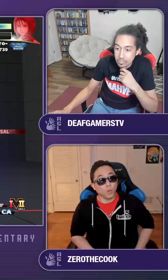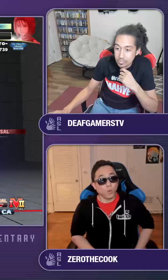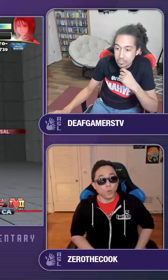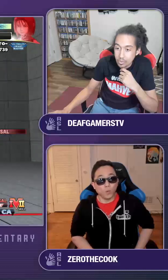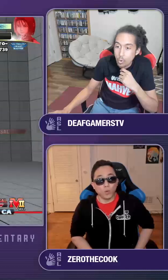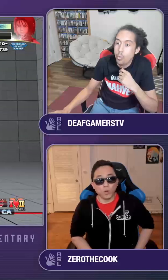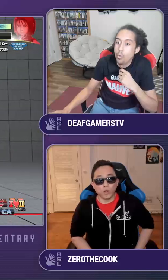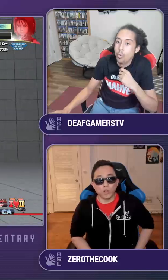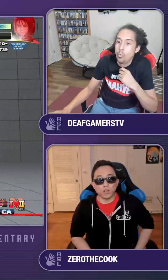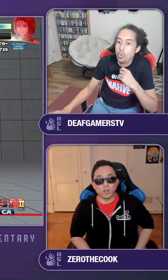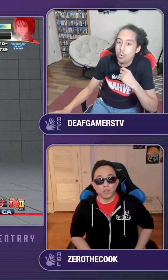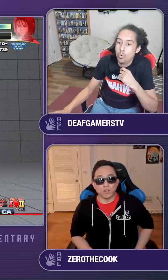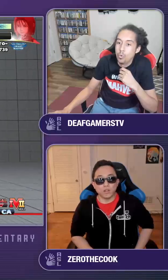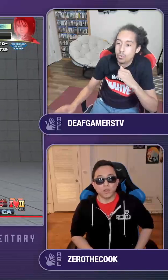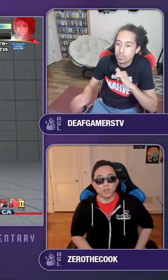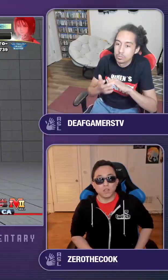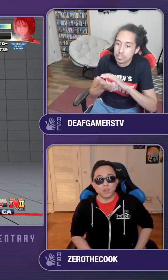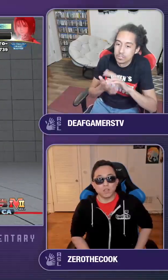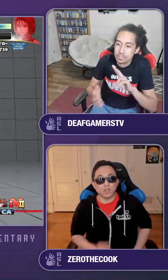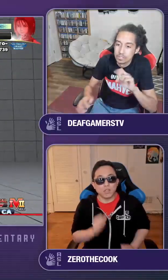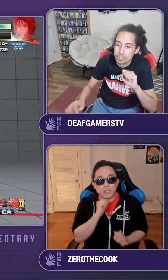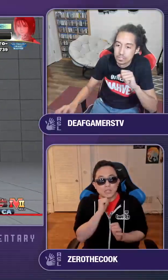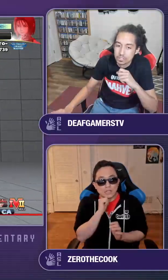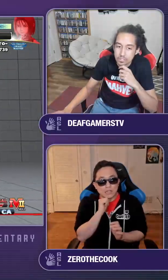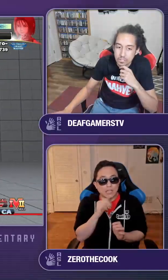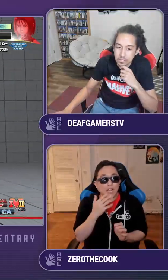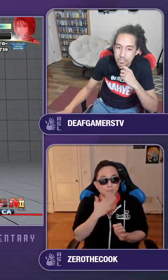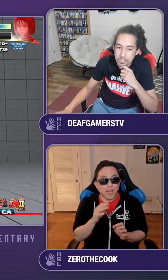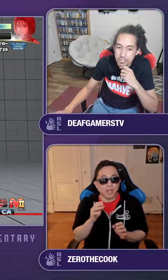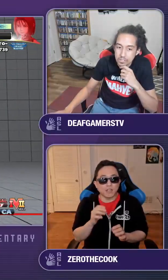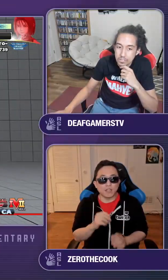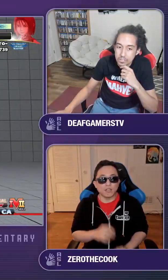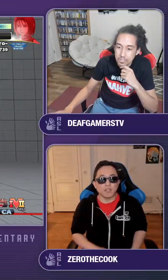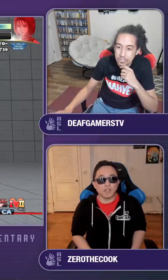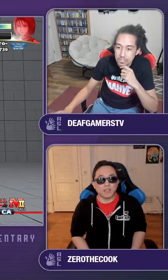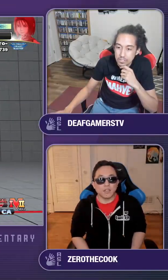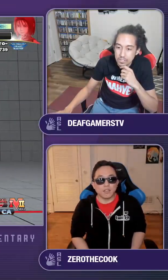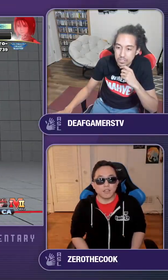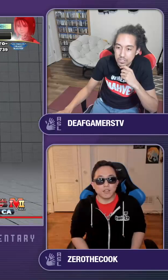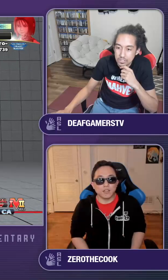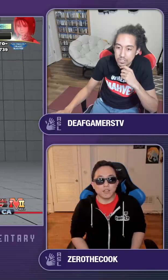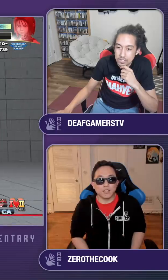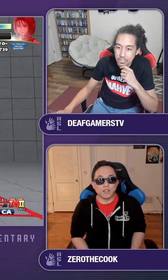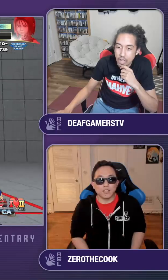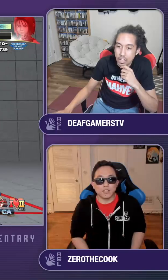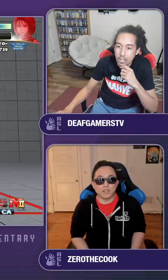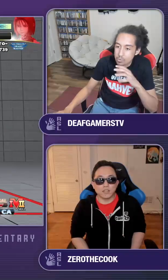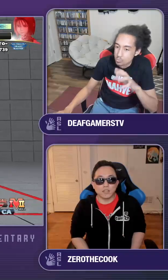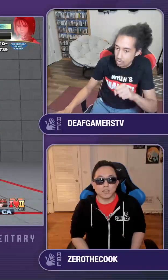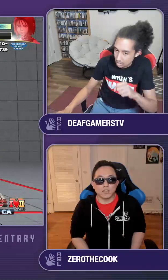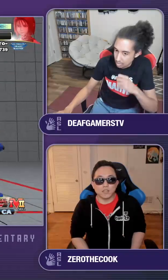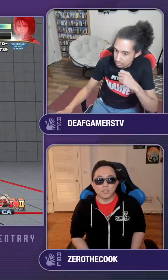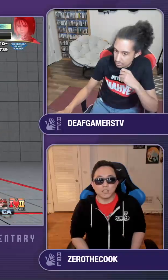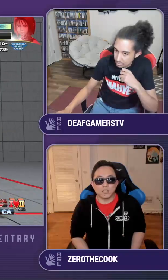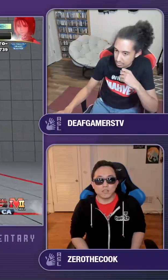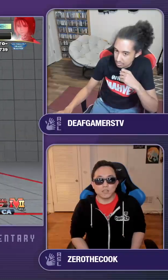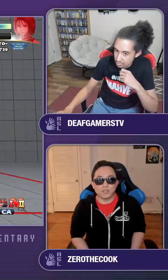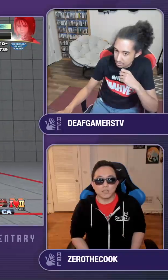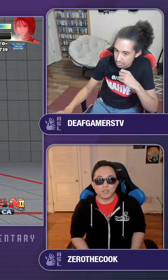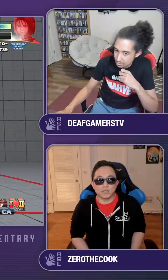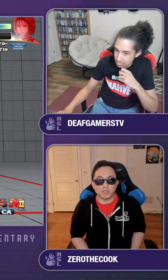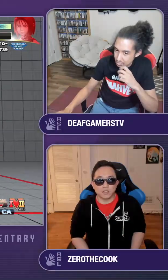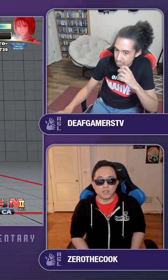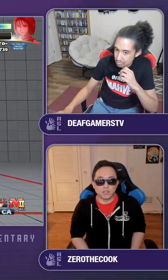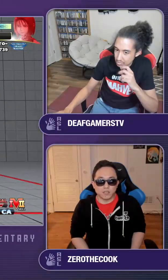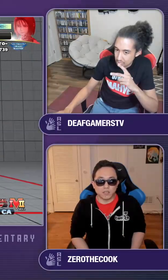cow, everything to think about. Gets the air to air, but V shifts away from the pressure. Jazdero getting that first. It wasn't a crush counter.